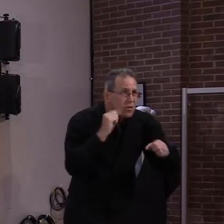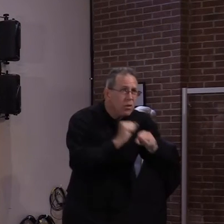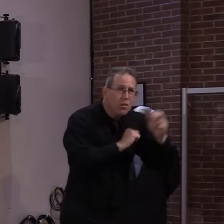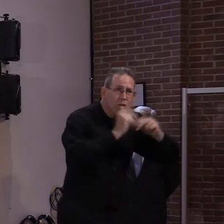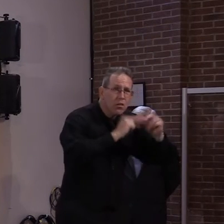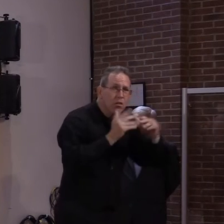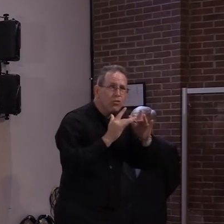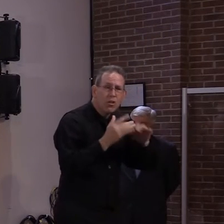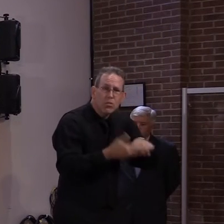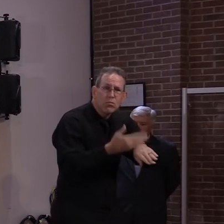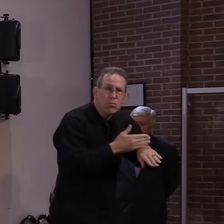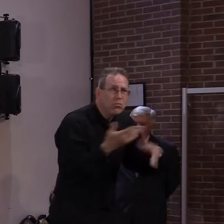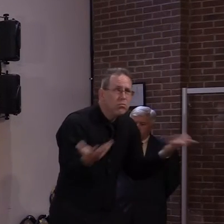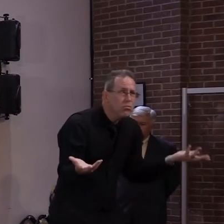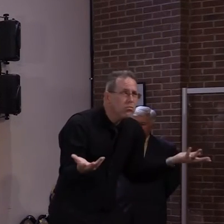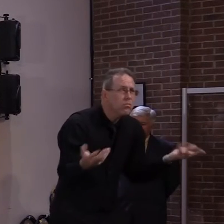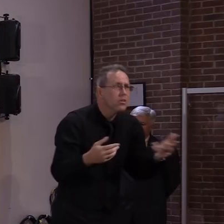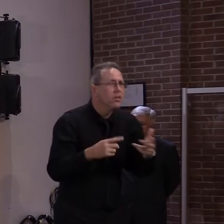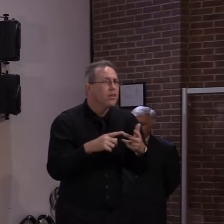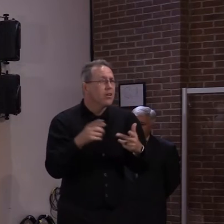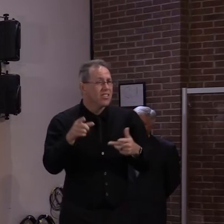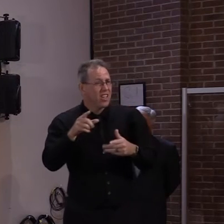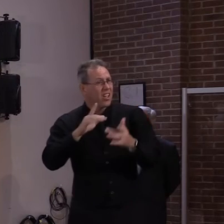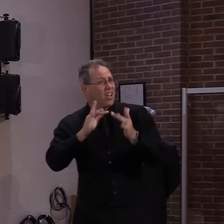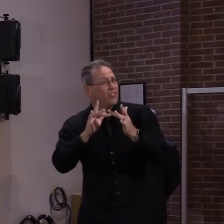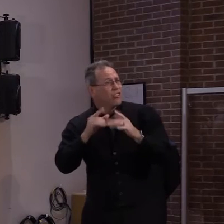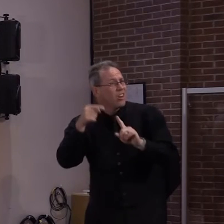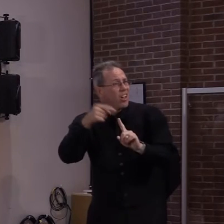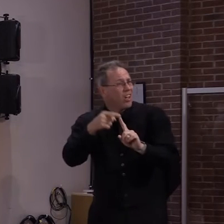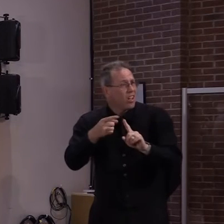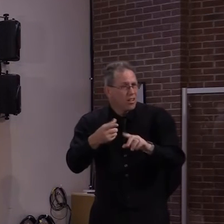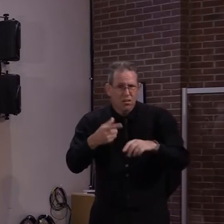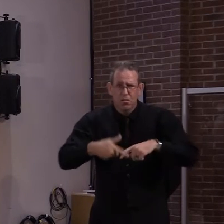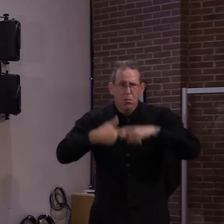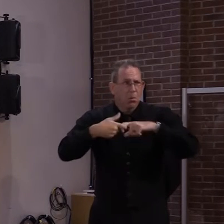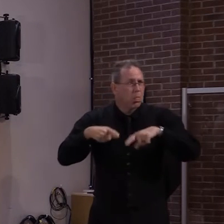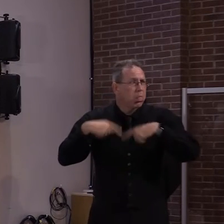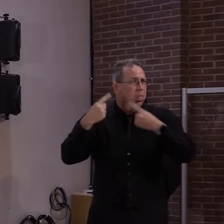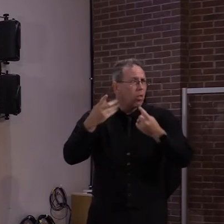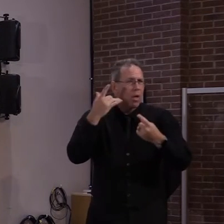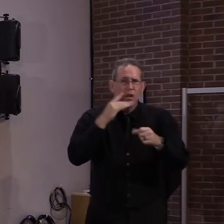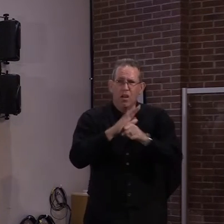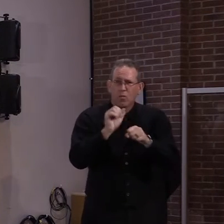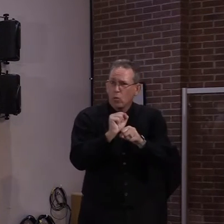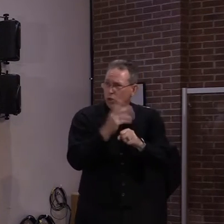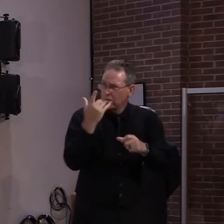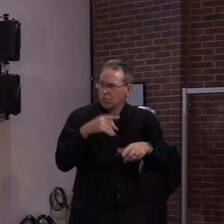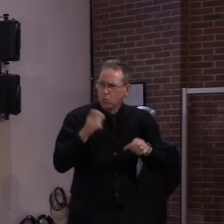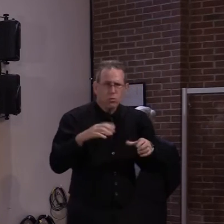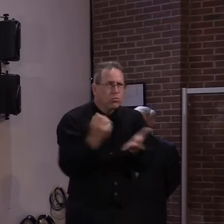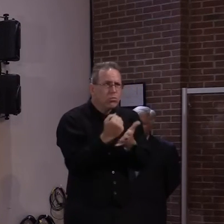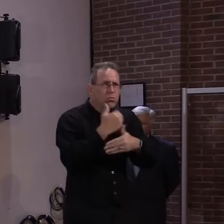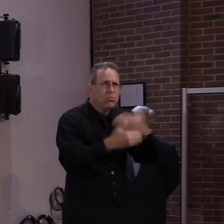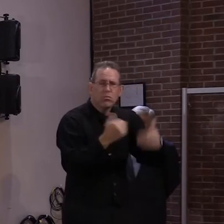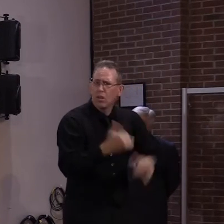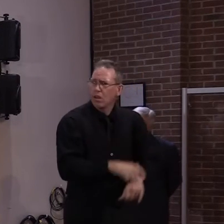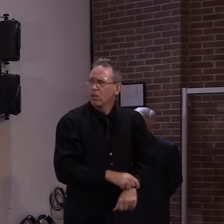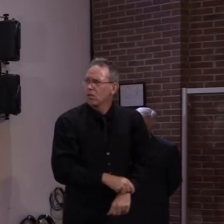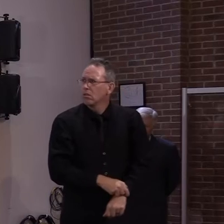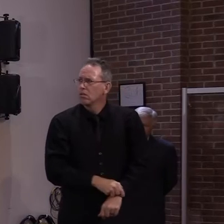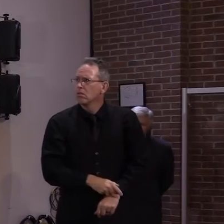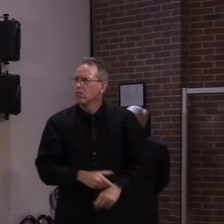severely held up and not provide the economic stimulus that we've been hoping for? Well, I think they